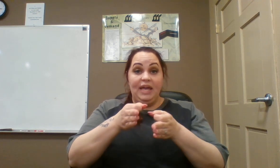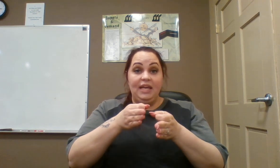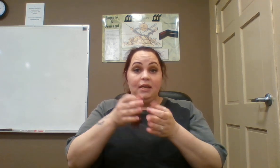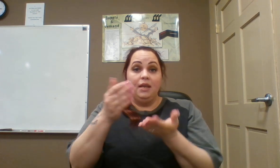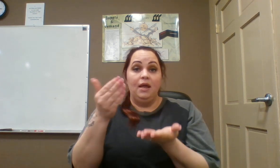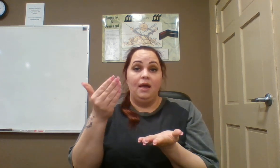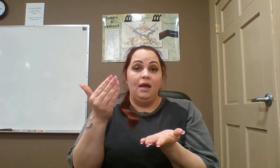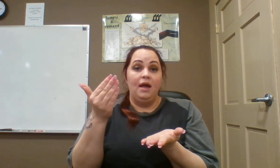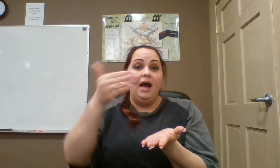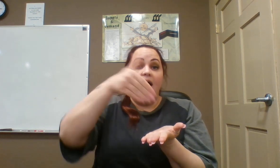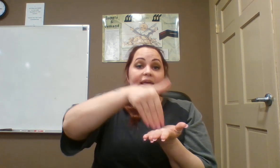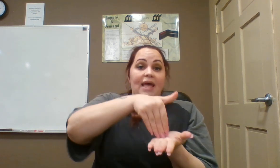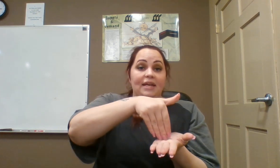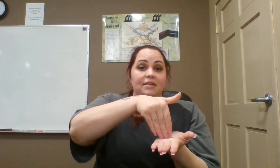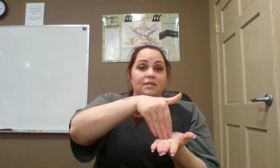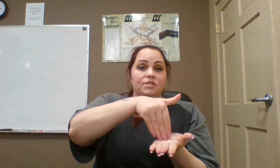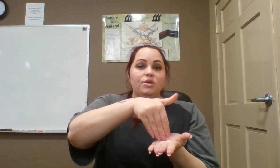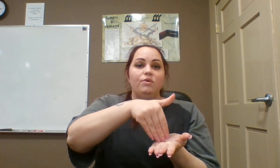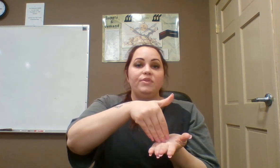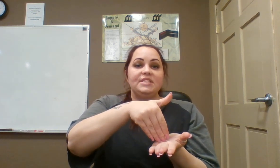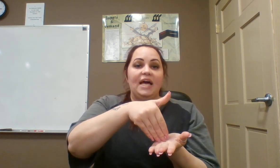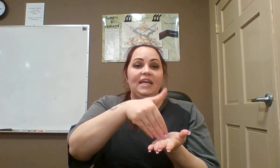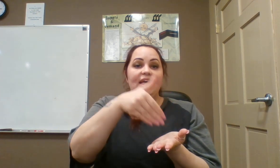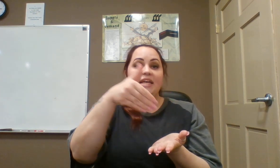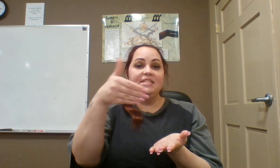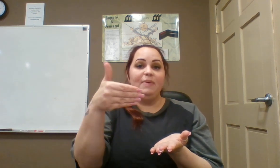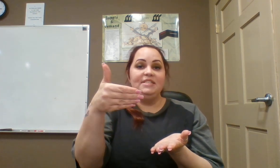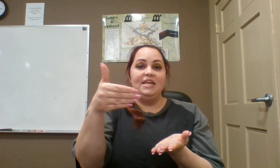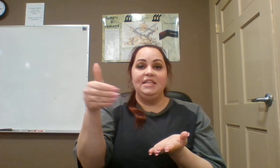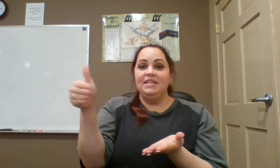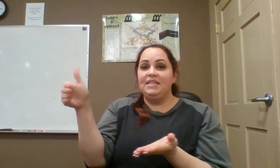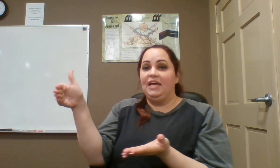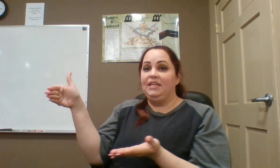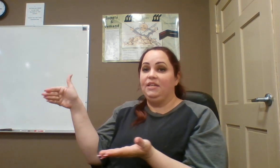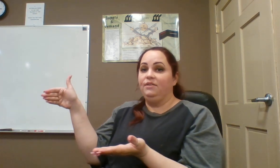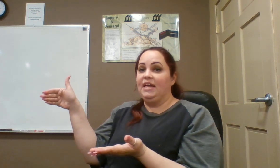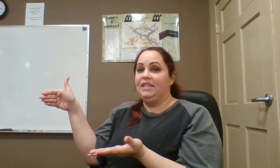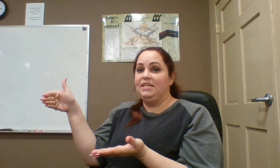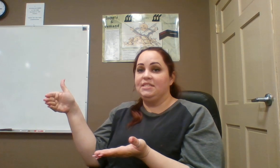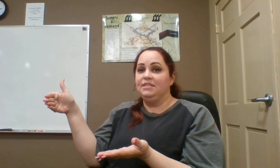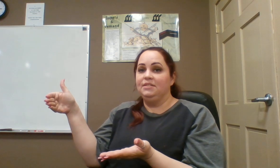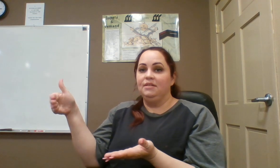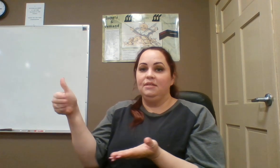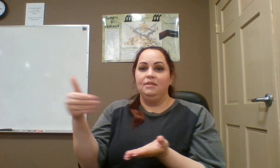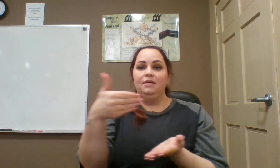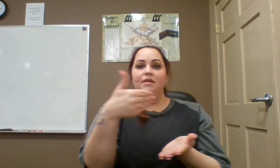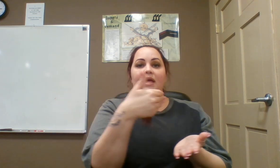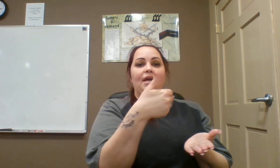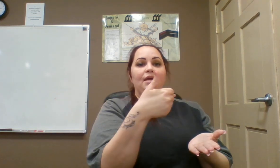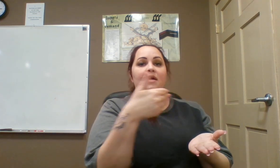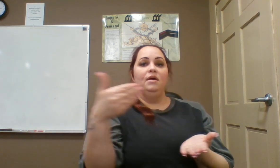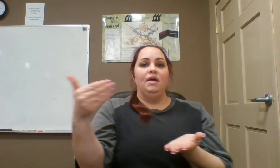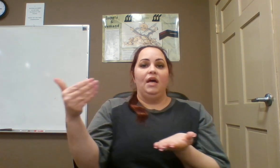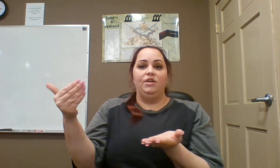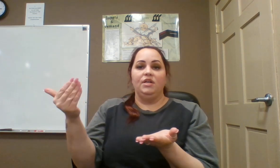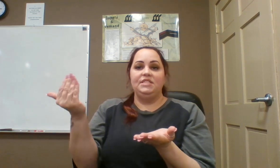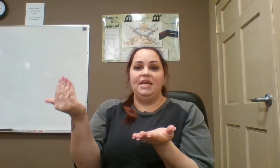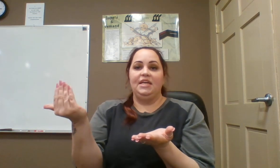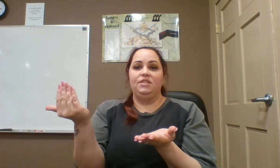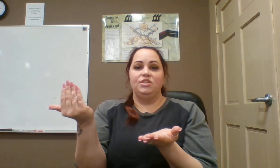explain again. So the sign again is by taking this hand here like this, okay? And you're going to take it just